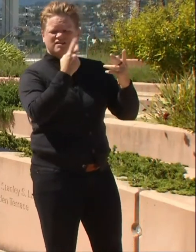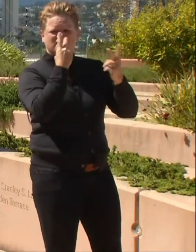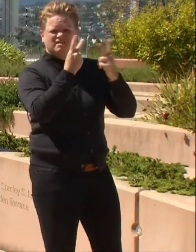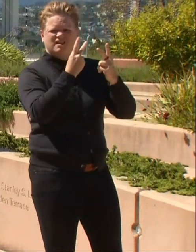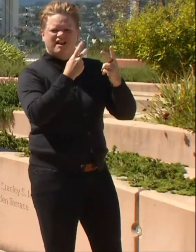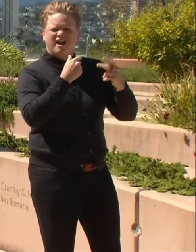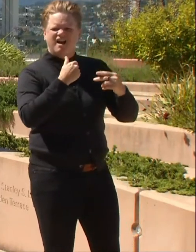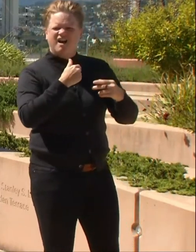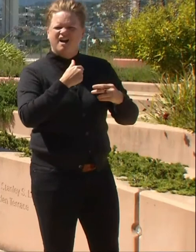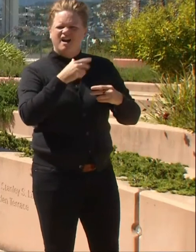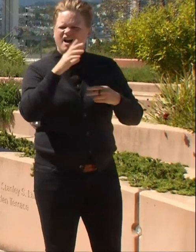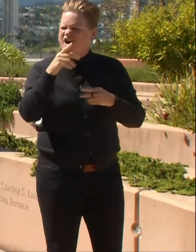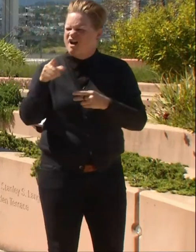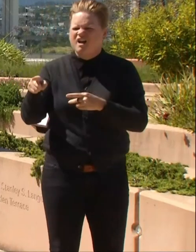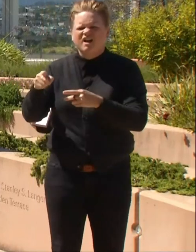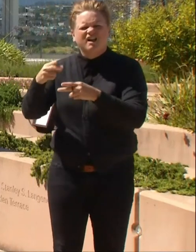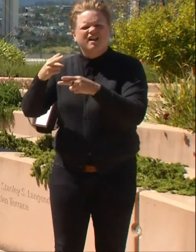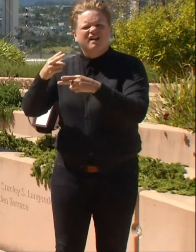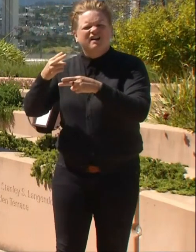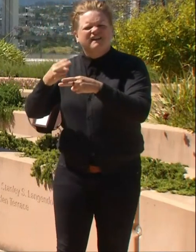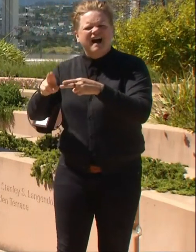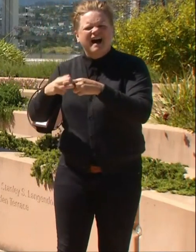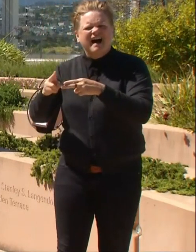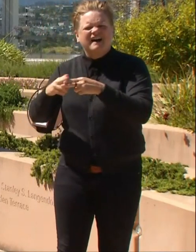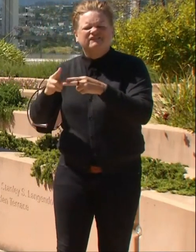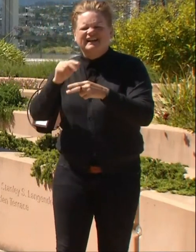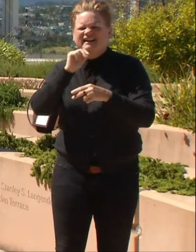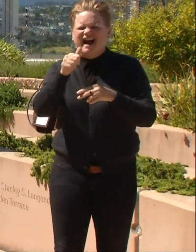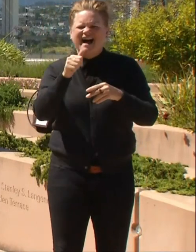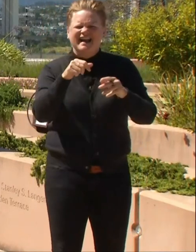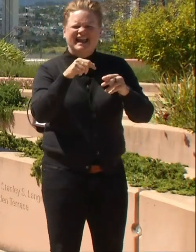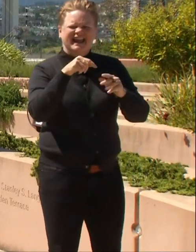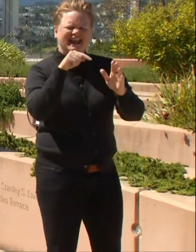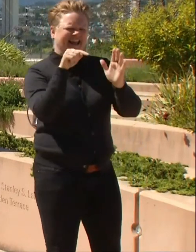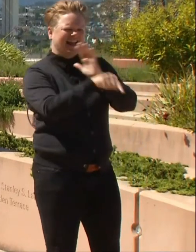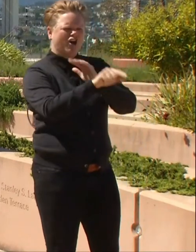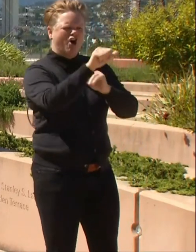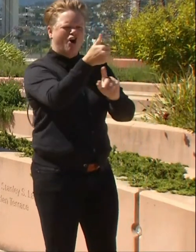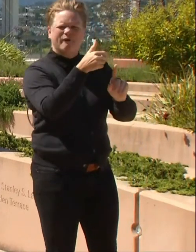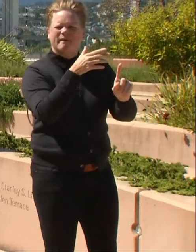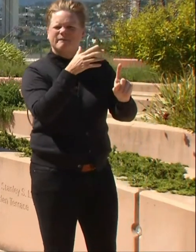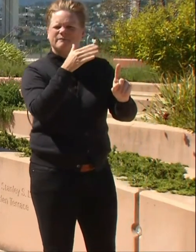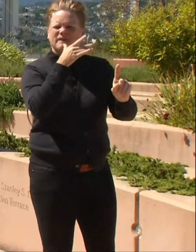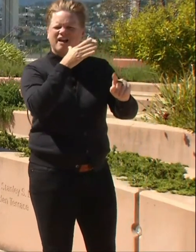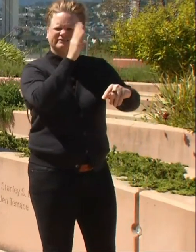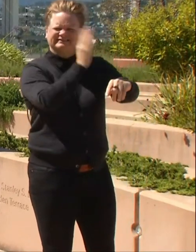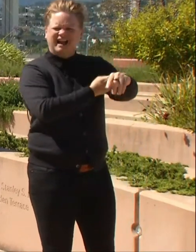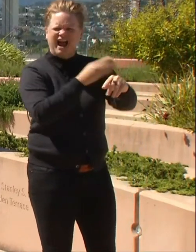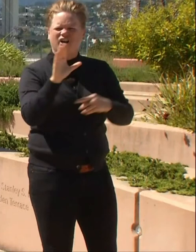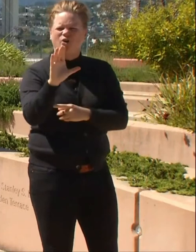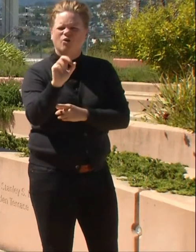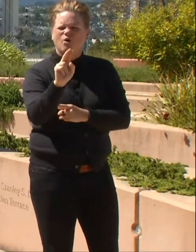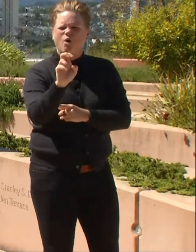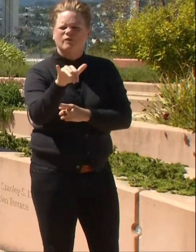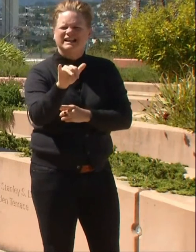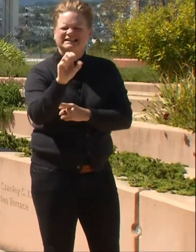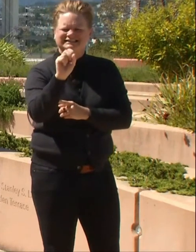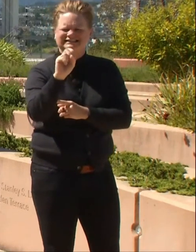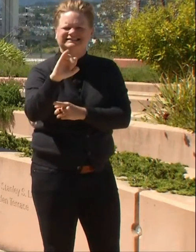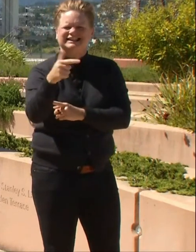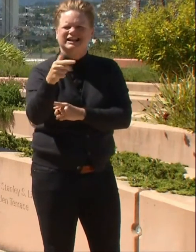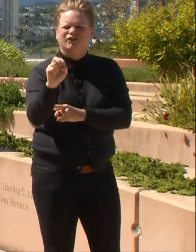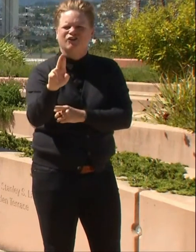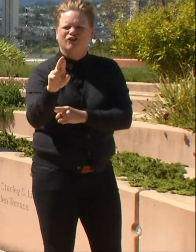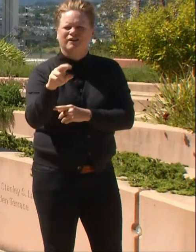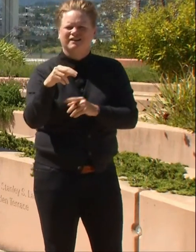took Mother Stephanie Birch's second son, Corey McCory Sr., who we will have to lay to rest this Saturday. It wasn't a pocket